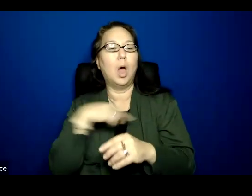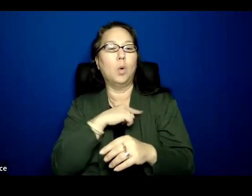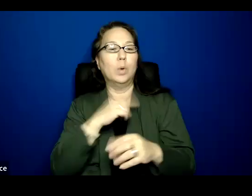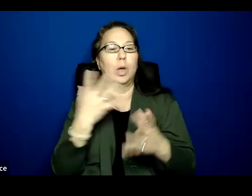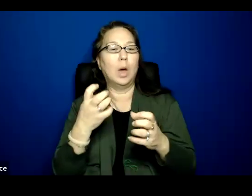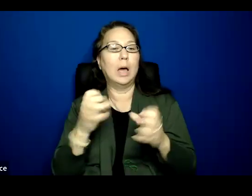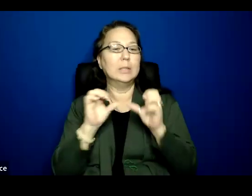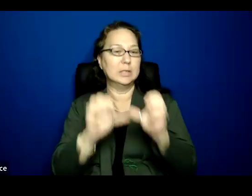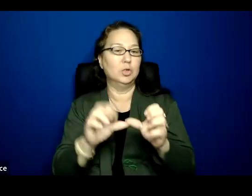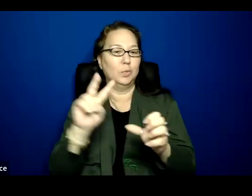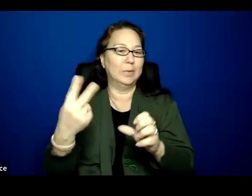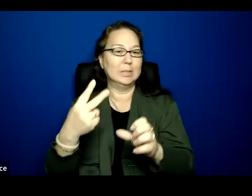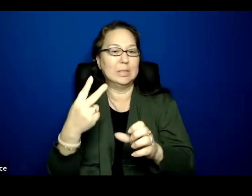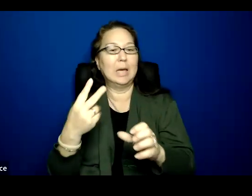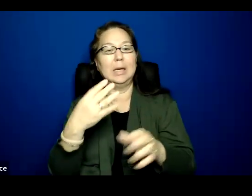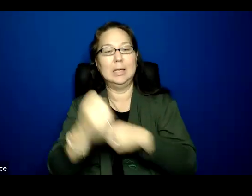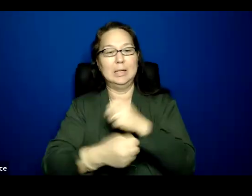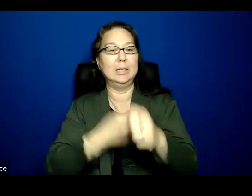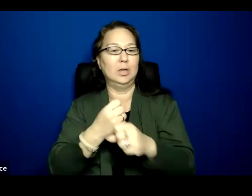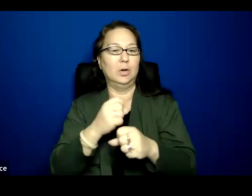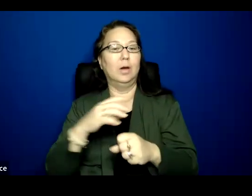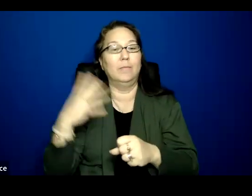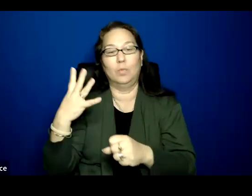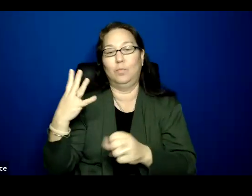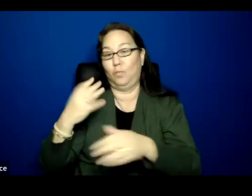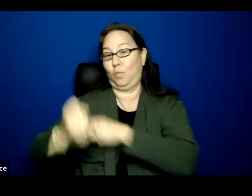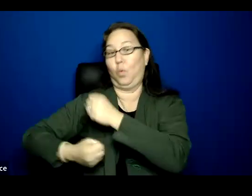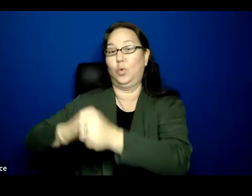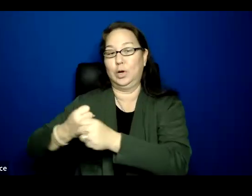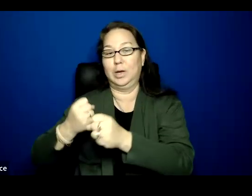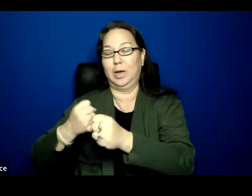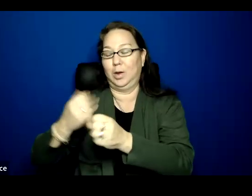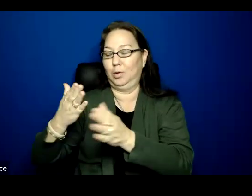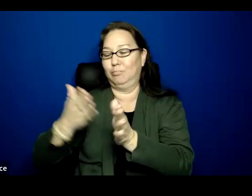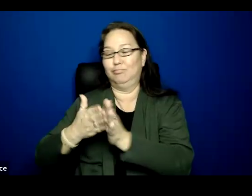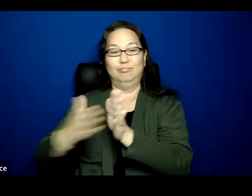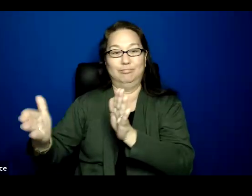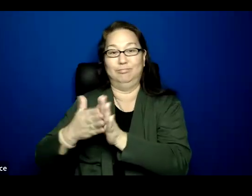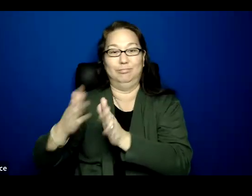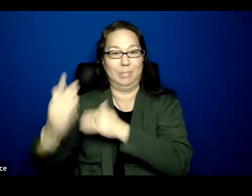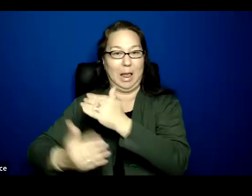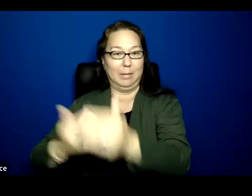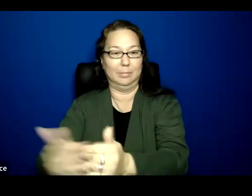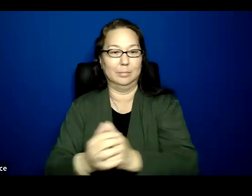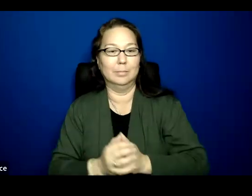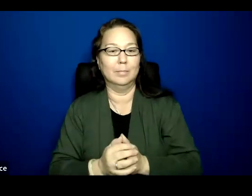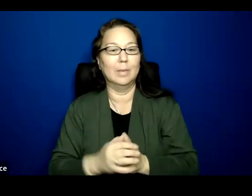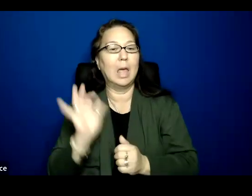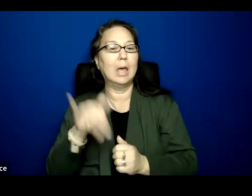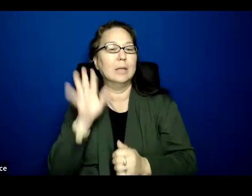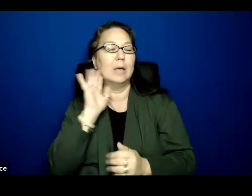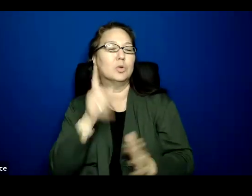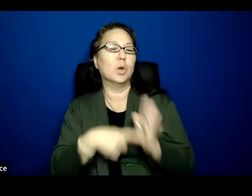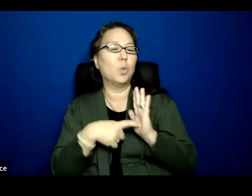you may remember, inclusive education is built on 4 pillars that required BPS to shift its practice to meet the needs of all